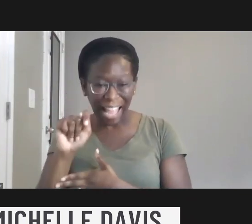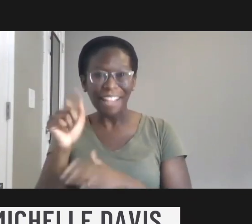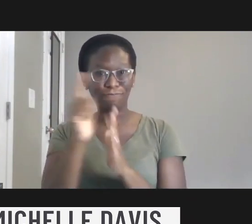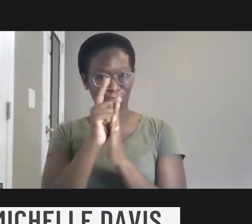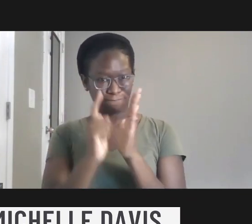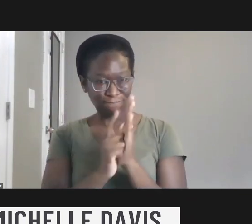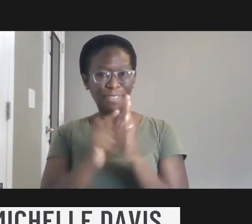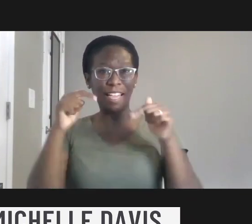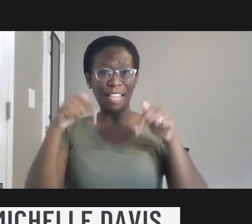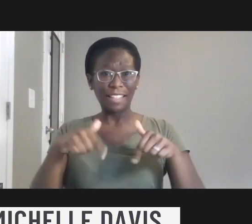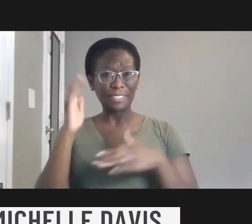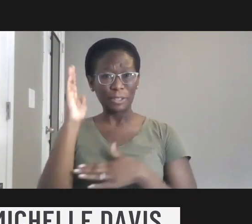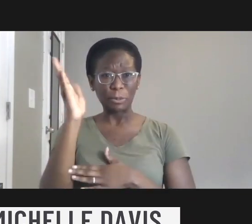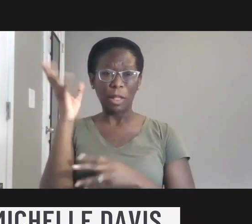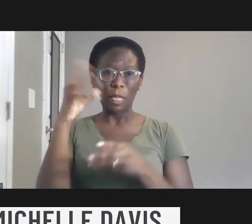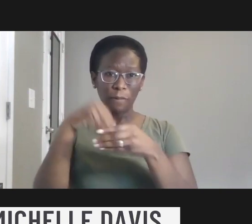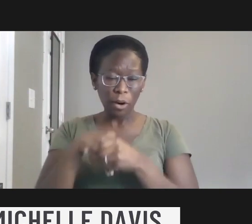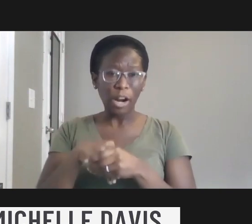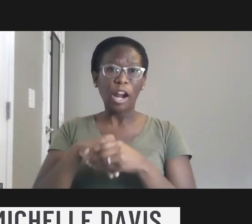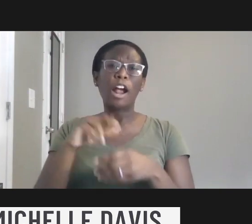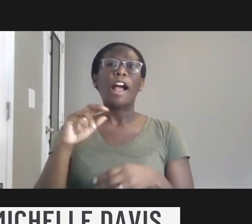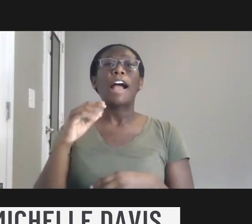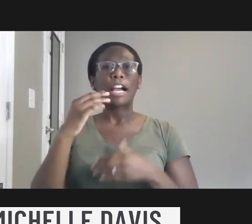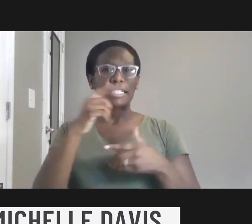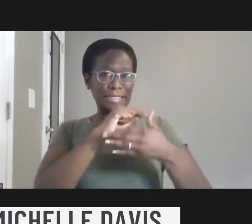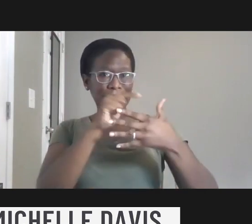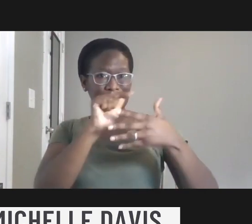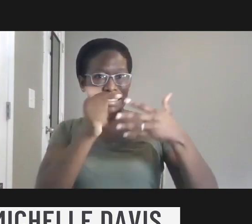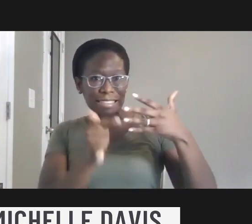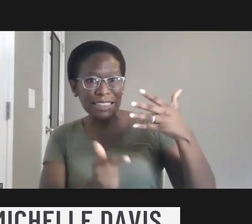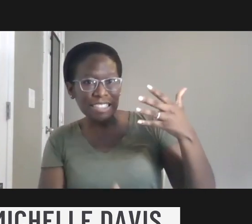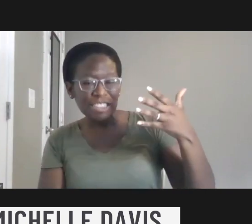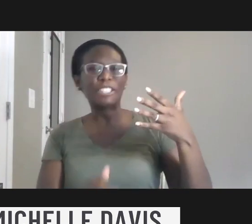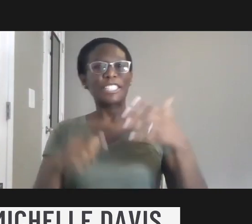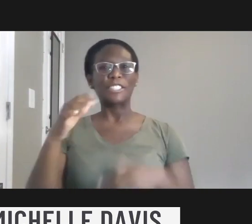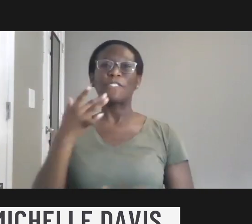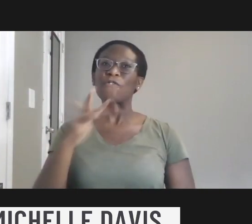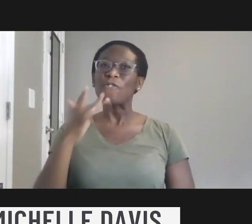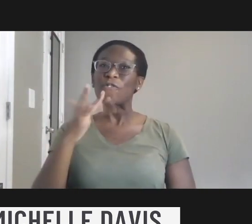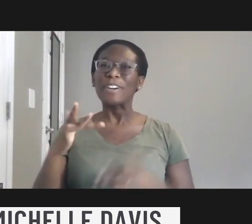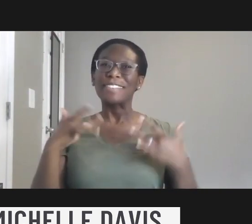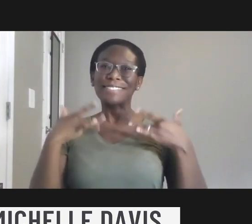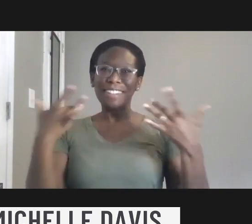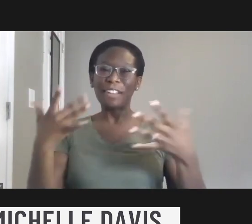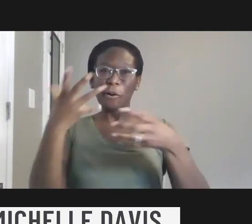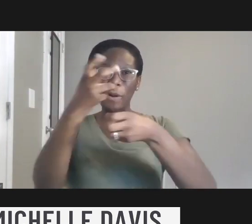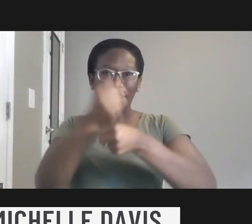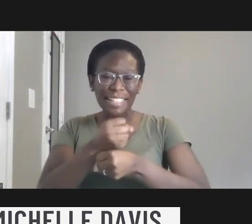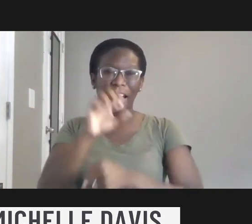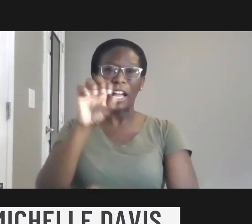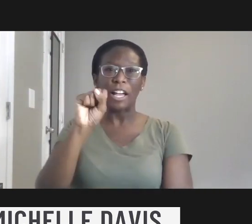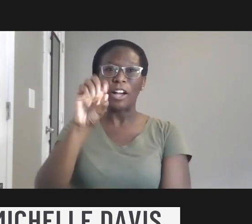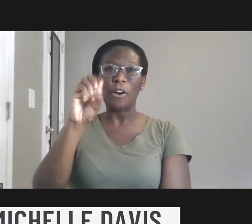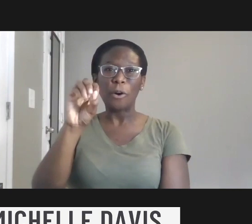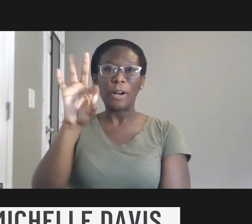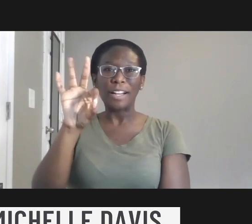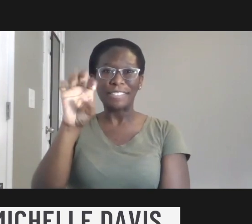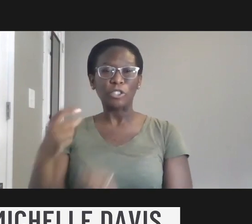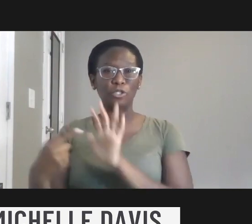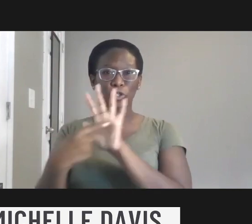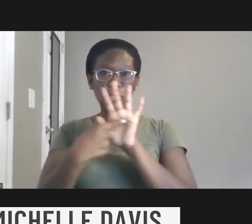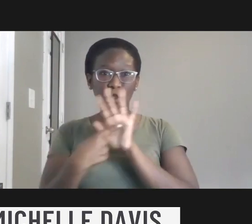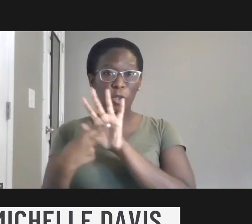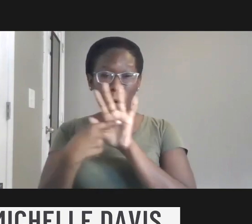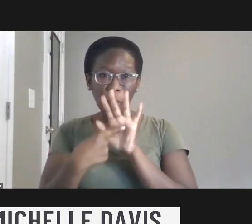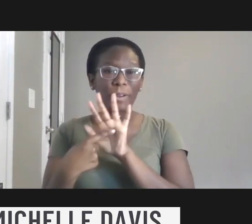4th annual series of fortunate events, which we nickname SOFE, that showcases and celebrates the talents